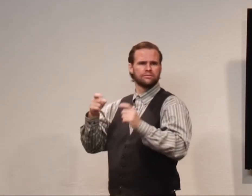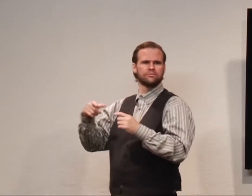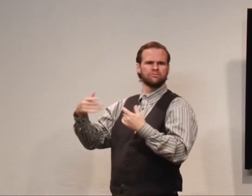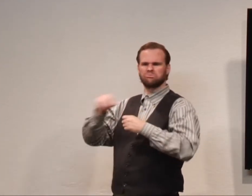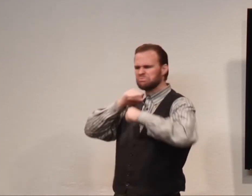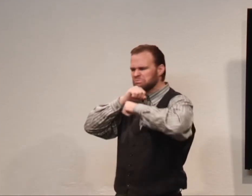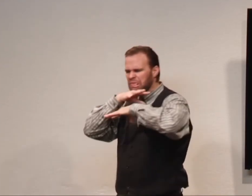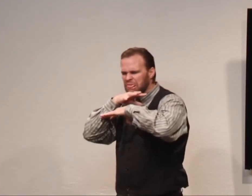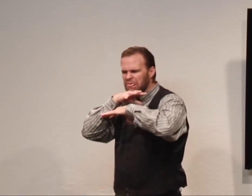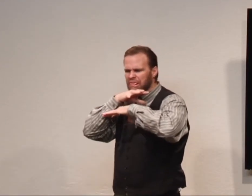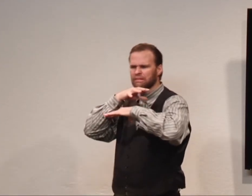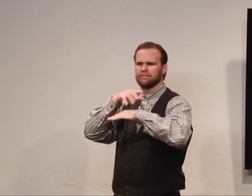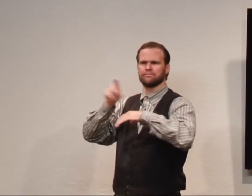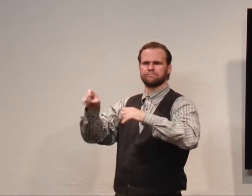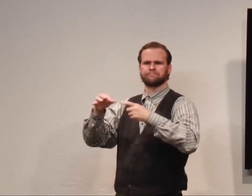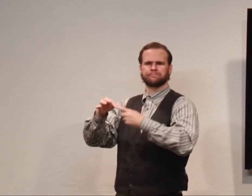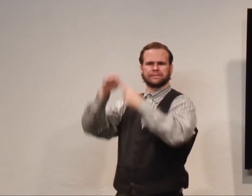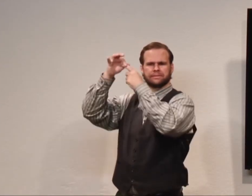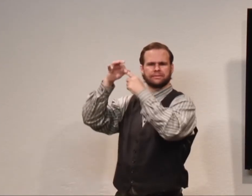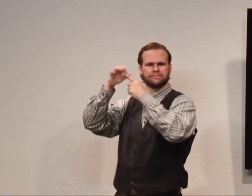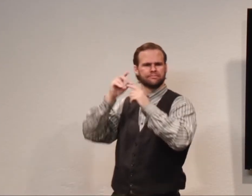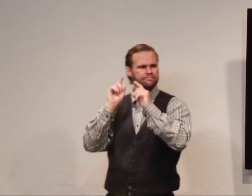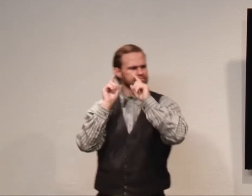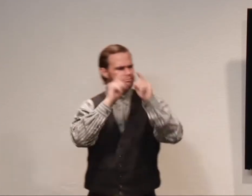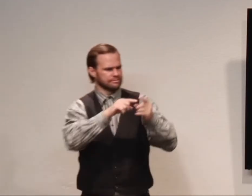bodies from